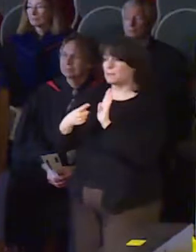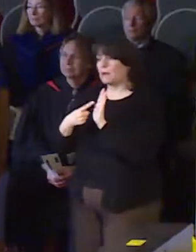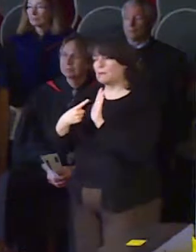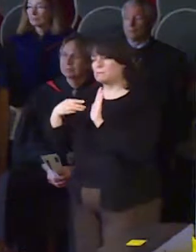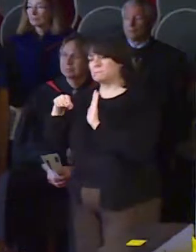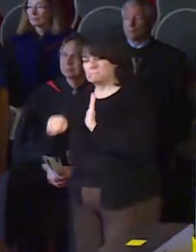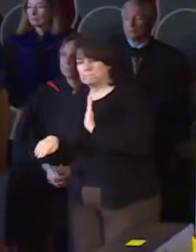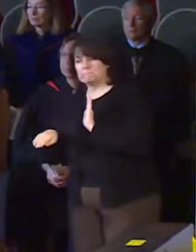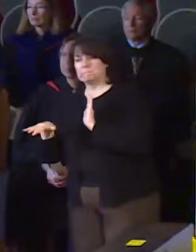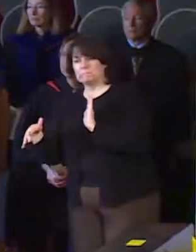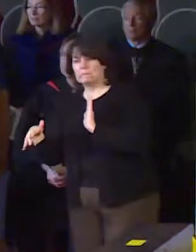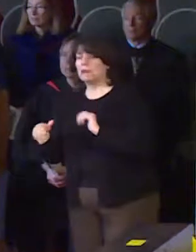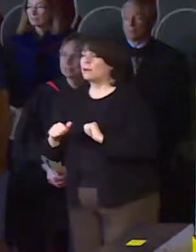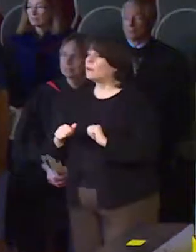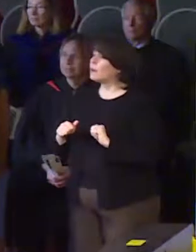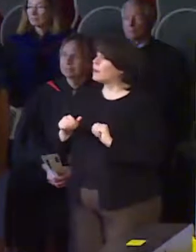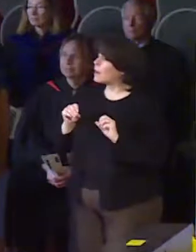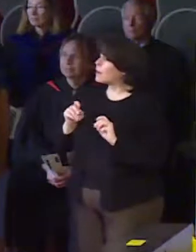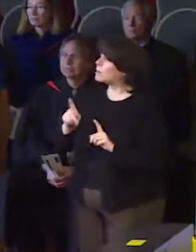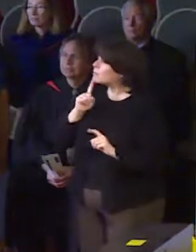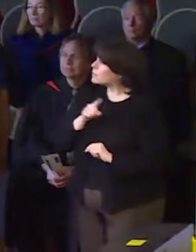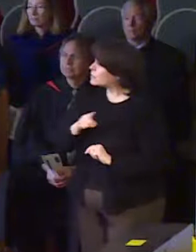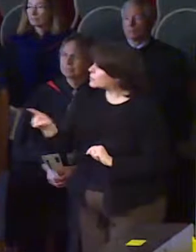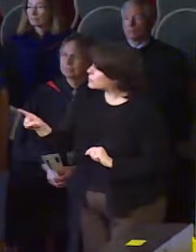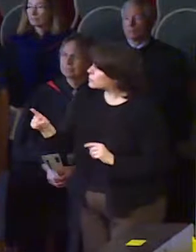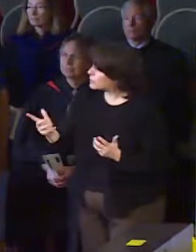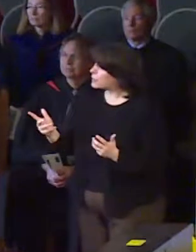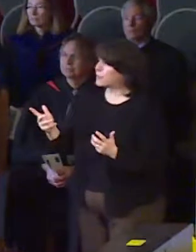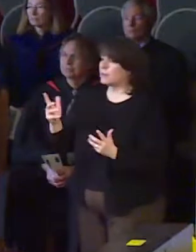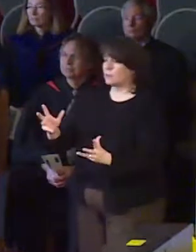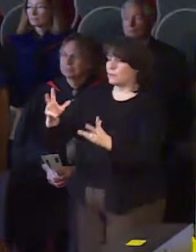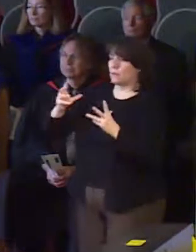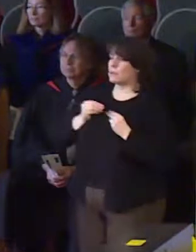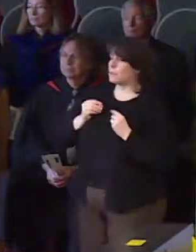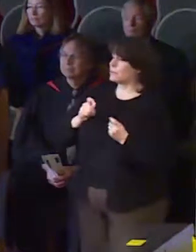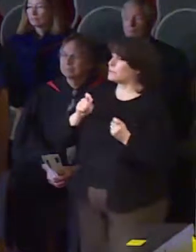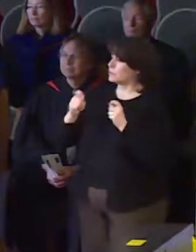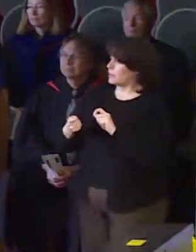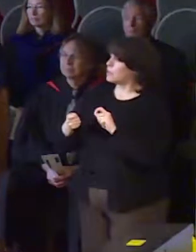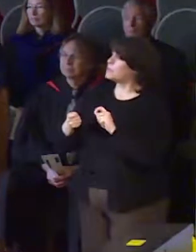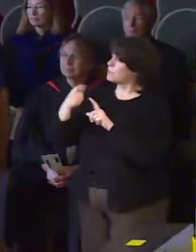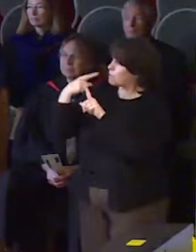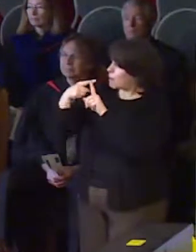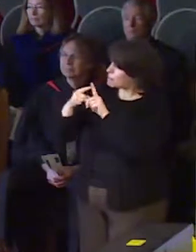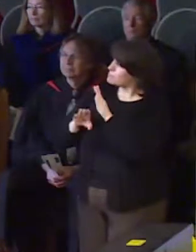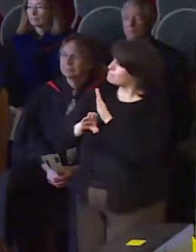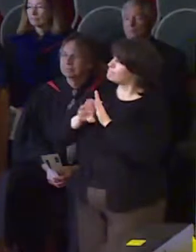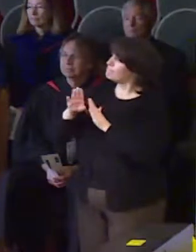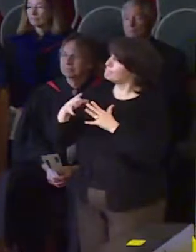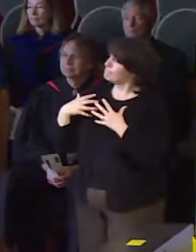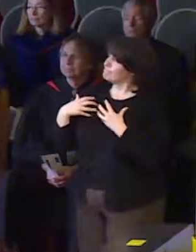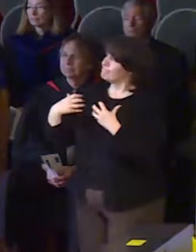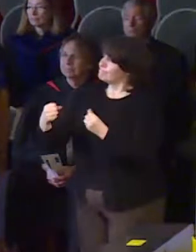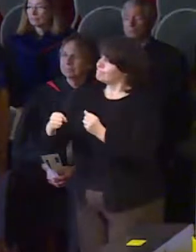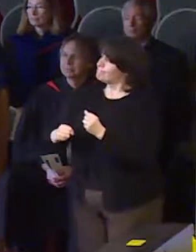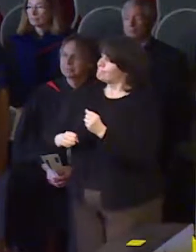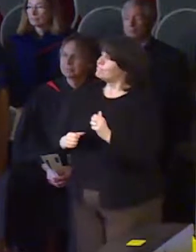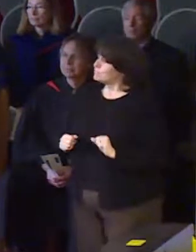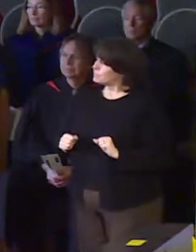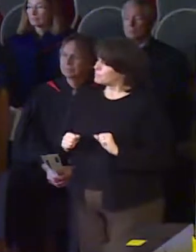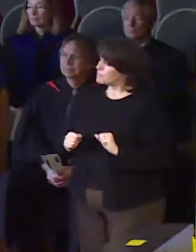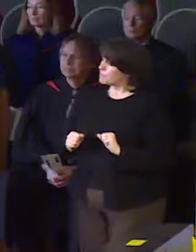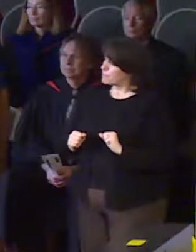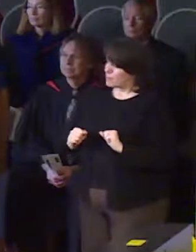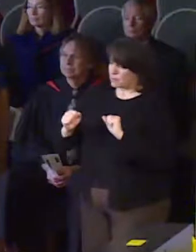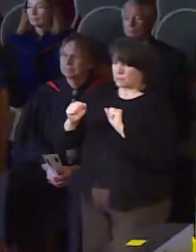healthy ways. The opportunity for you, our graduates, is to adapt to change in a healthy way. To undertake thoughtful analysis that will